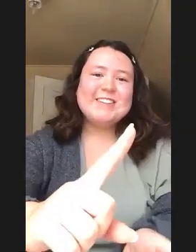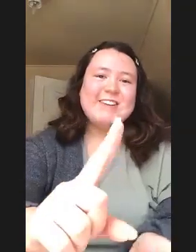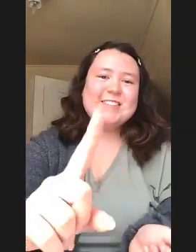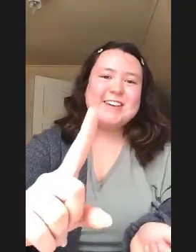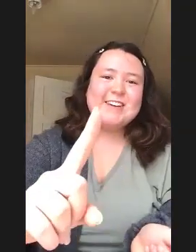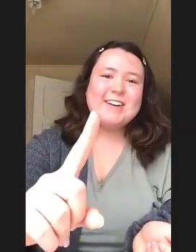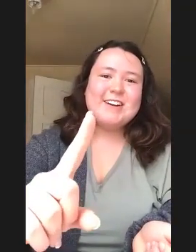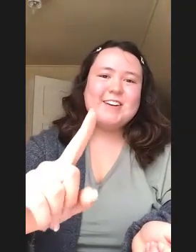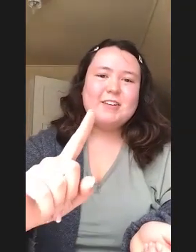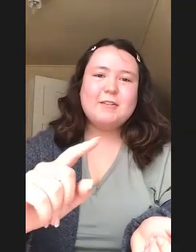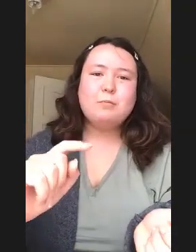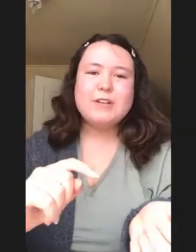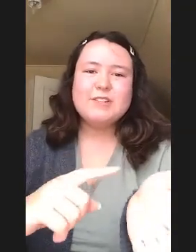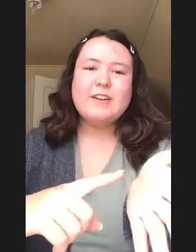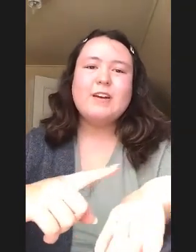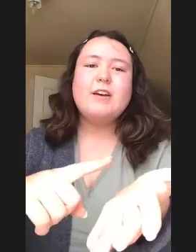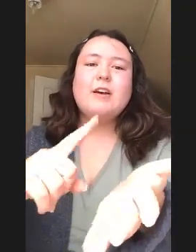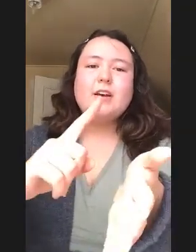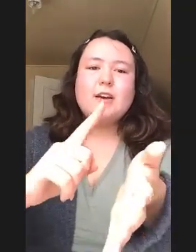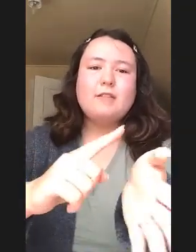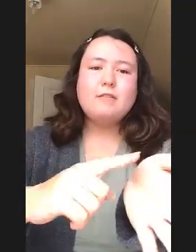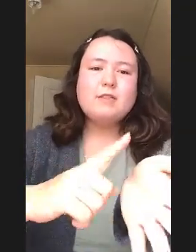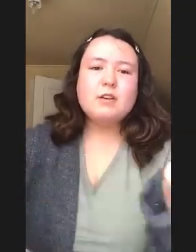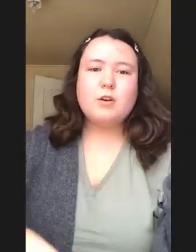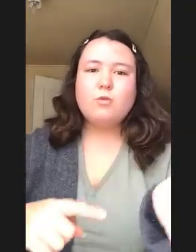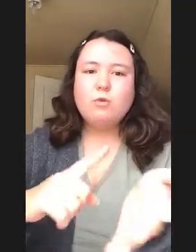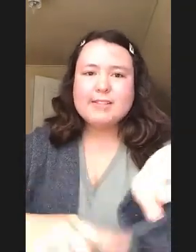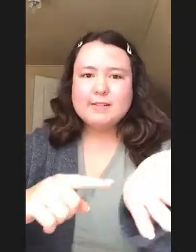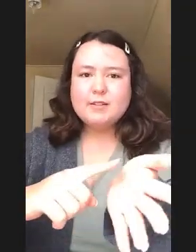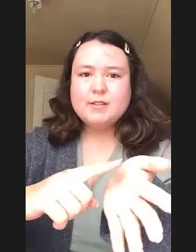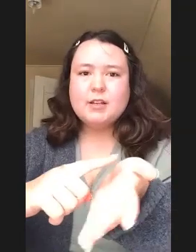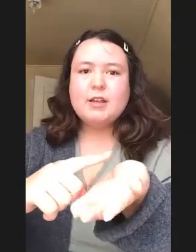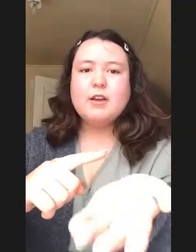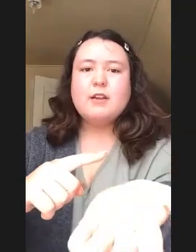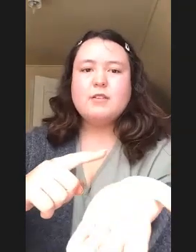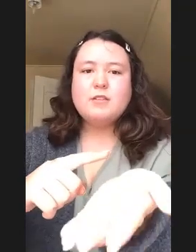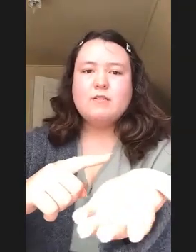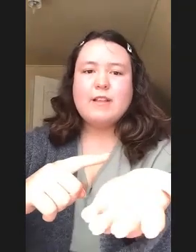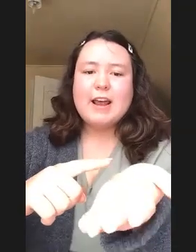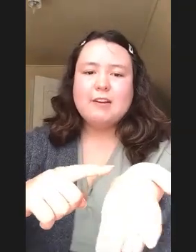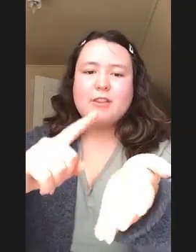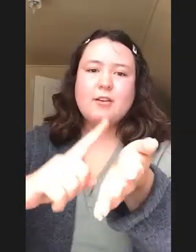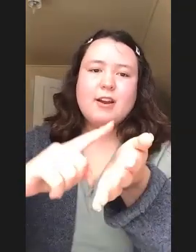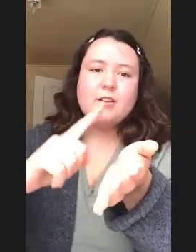you would take your pointer finger, kind of what? You would do a flat hand with your other hand.